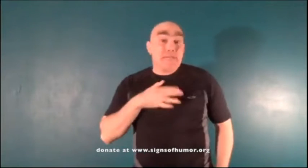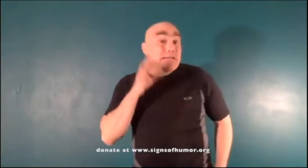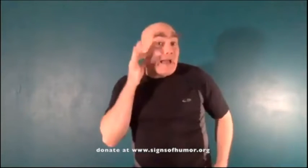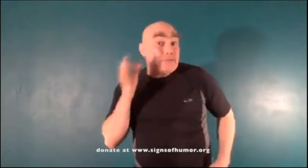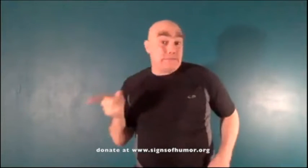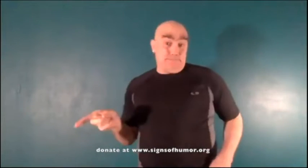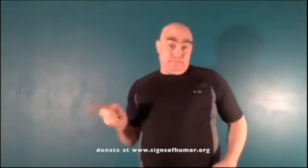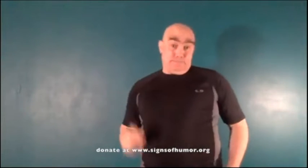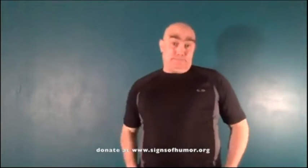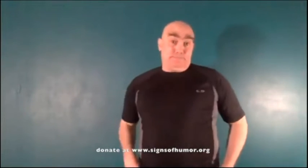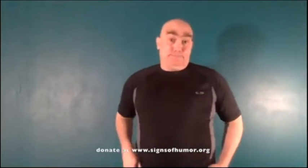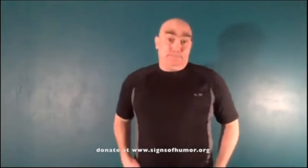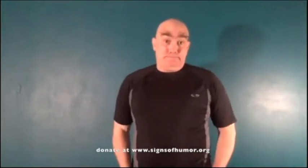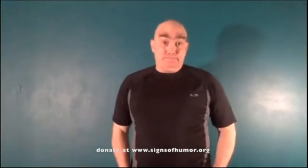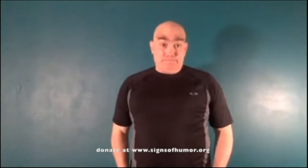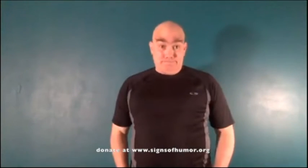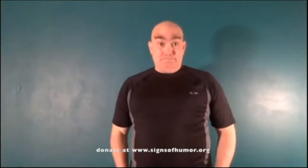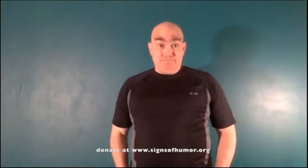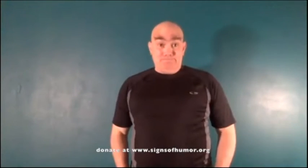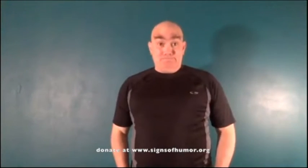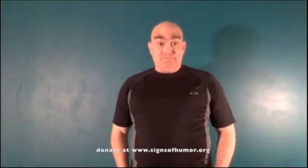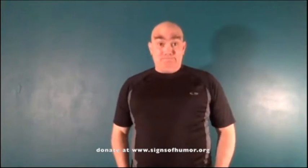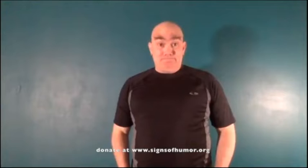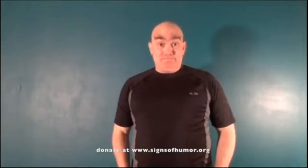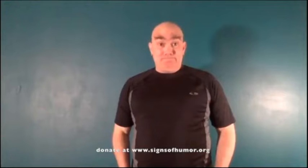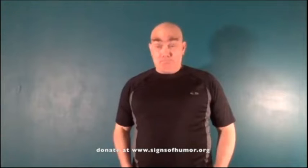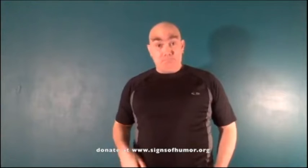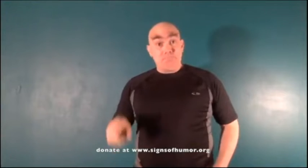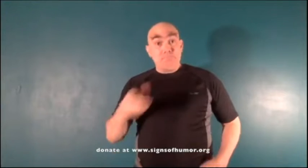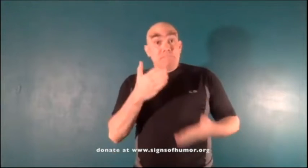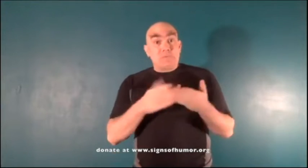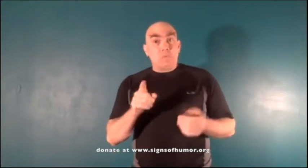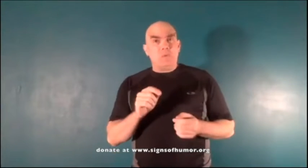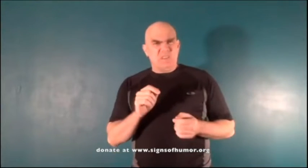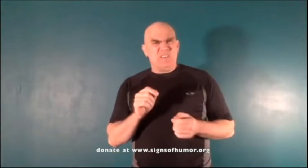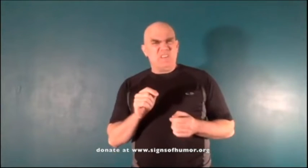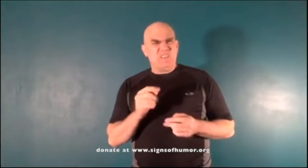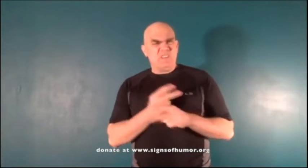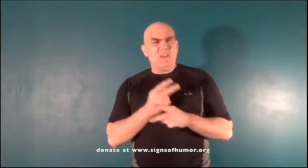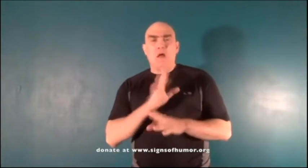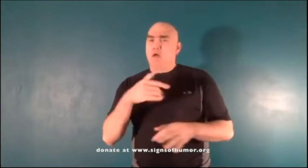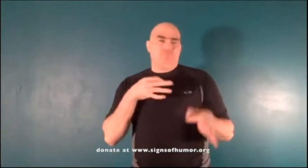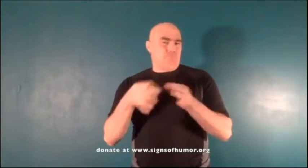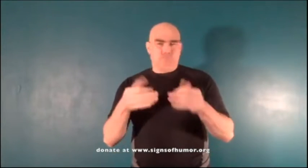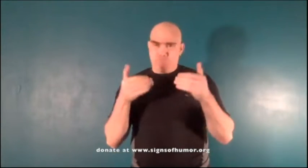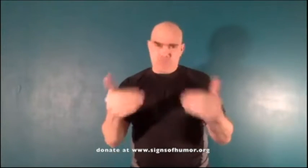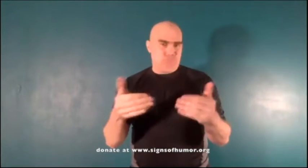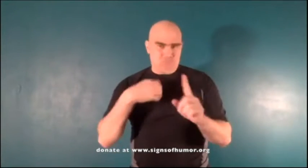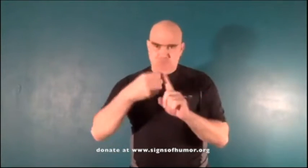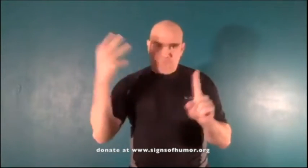family, go to a deaf school, or attend Gallaudet University. Well, the answer, as I'm sure you've already deduced, is because of